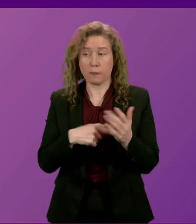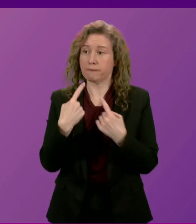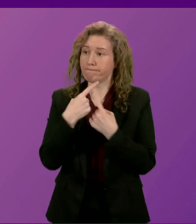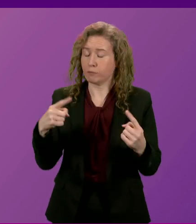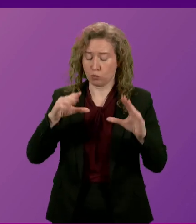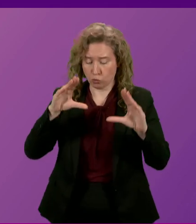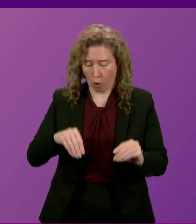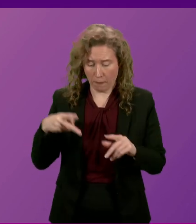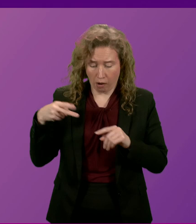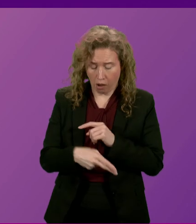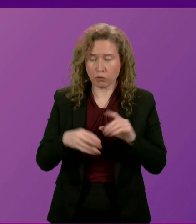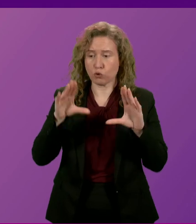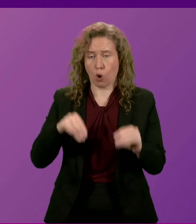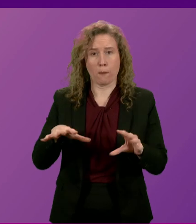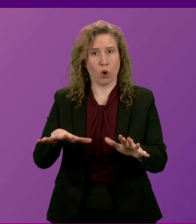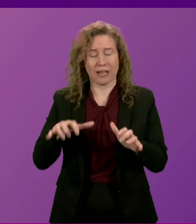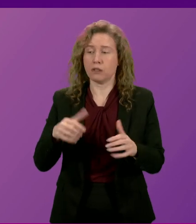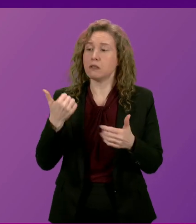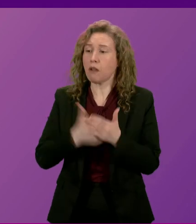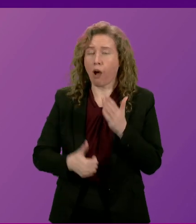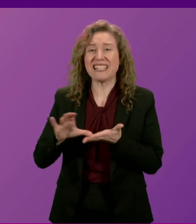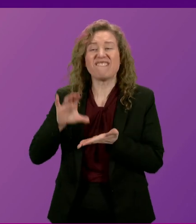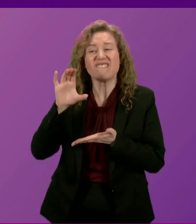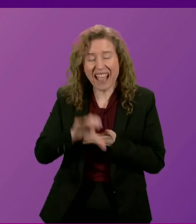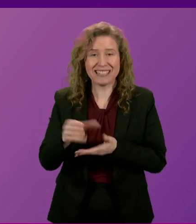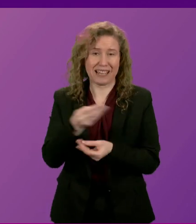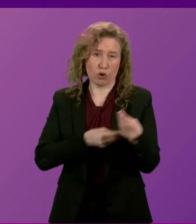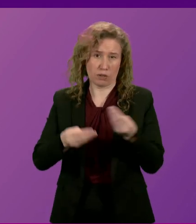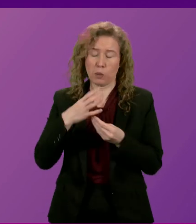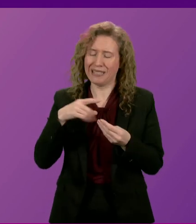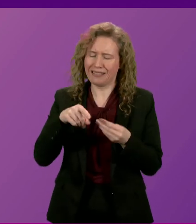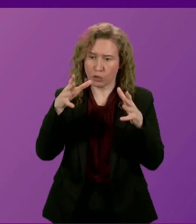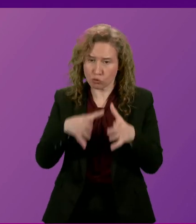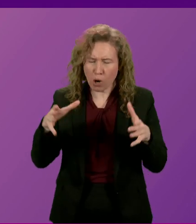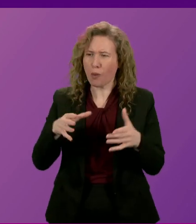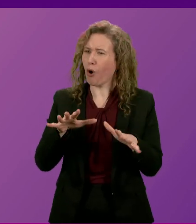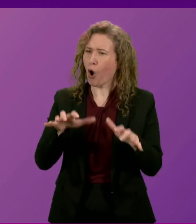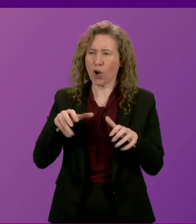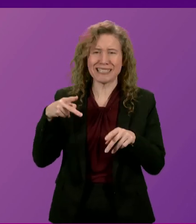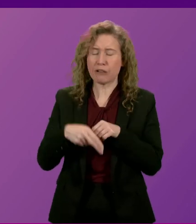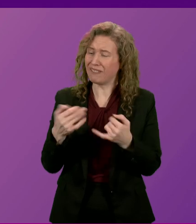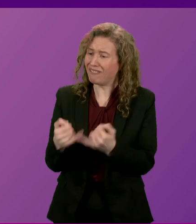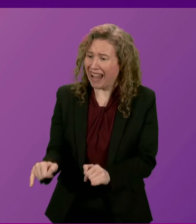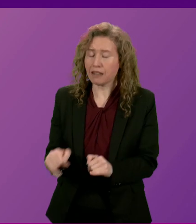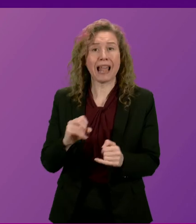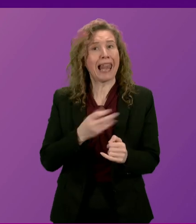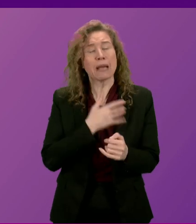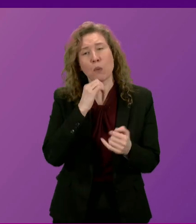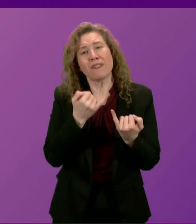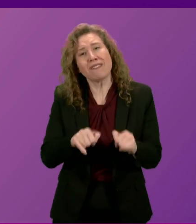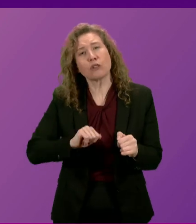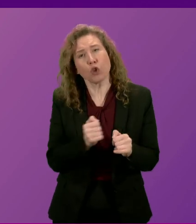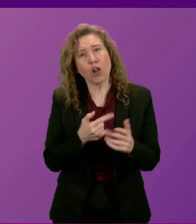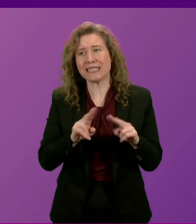austerity and to start investing in the economy. That's what we need to fuel growth. Austerity has failed, and Labour will fail Scotland if they don't